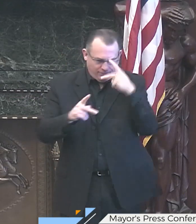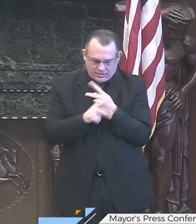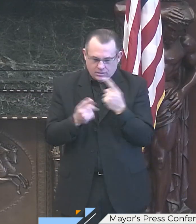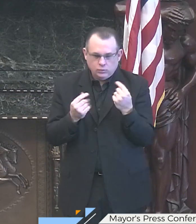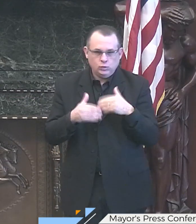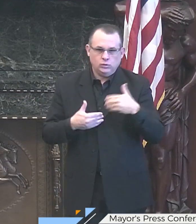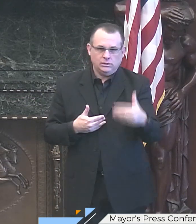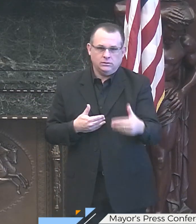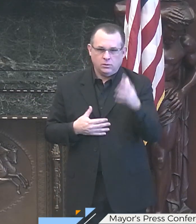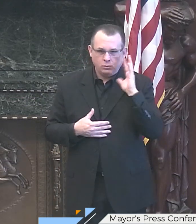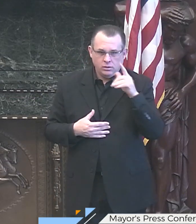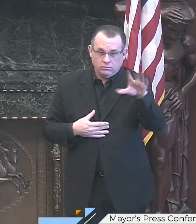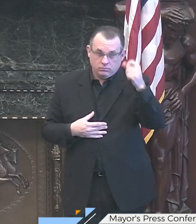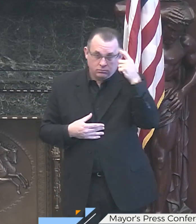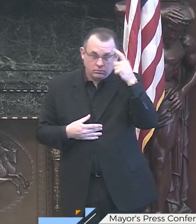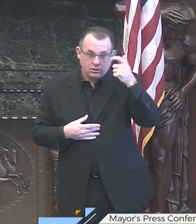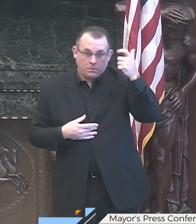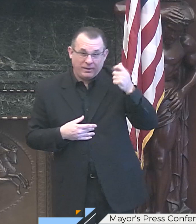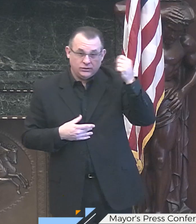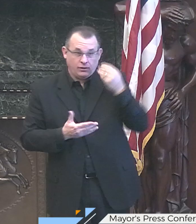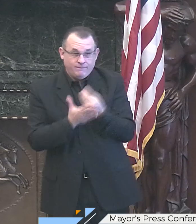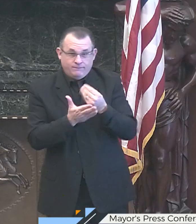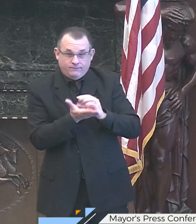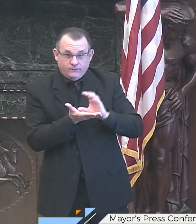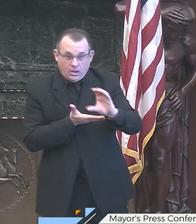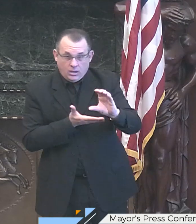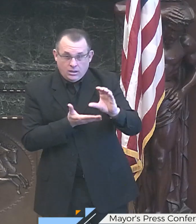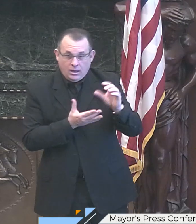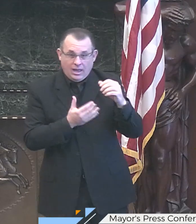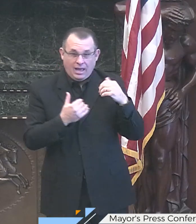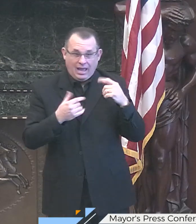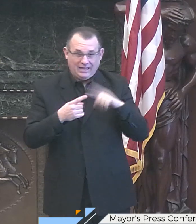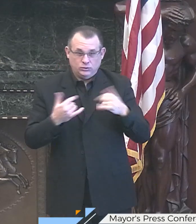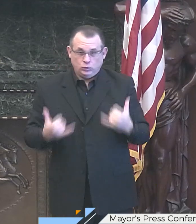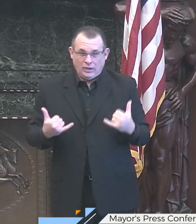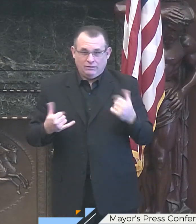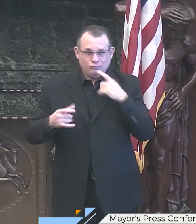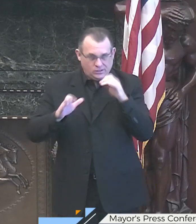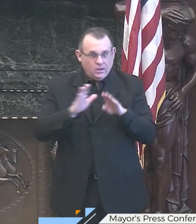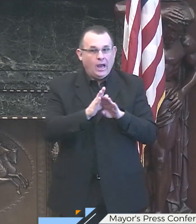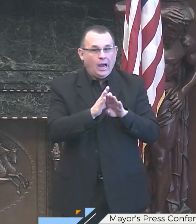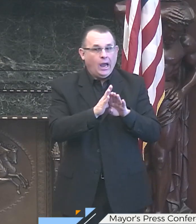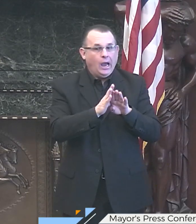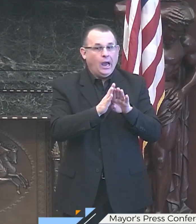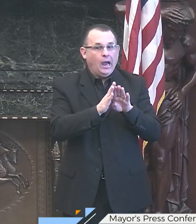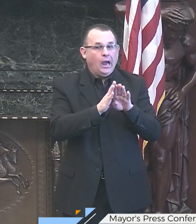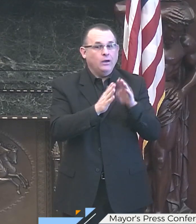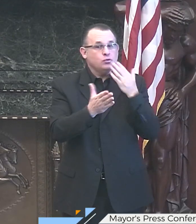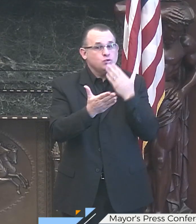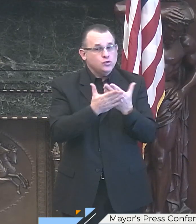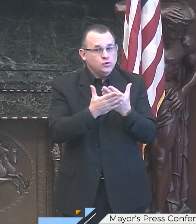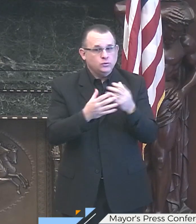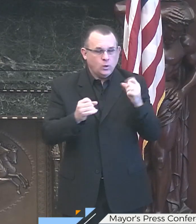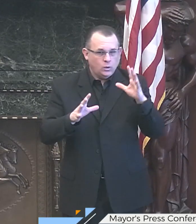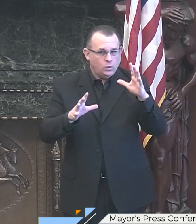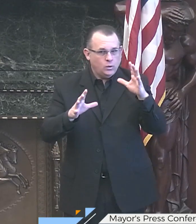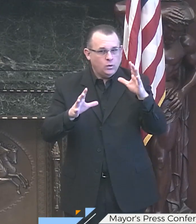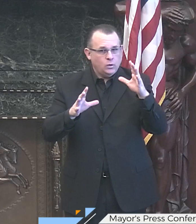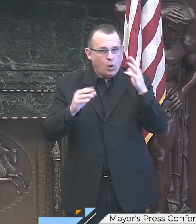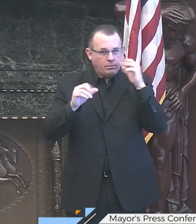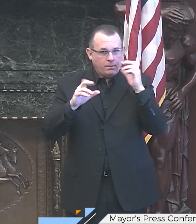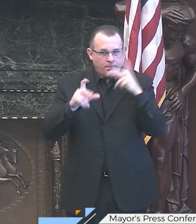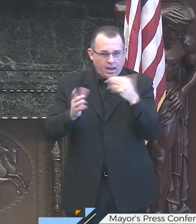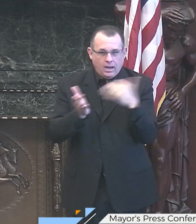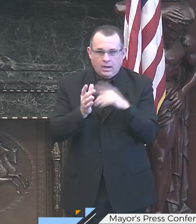pension. The pension fund was actually going in a very good direction until this, and we'd like to get back on track for 80% funded by a certain